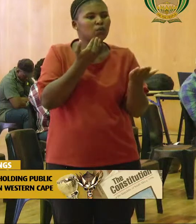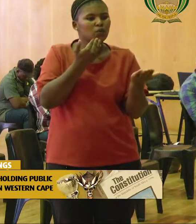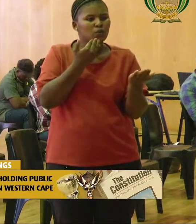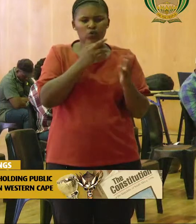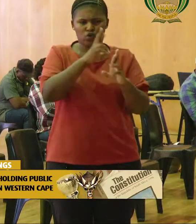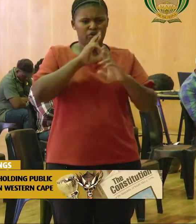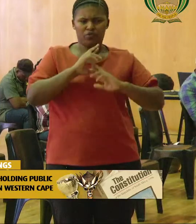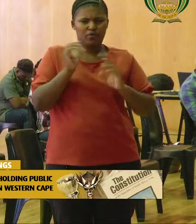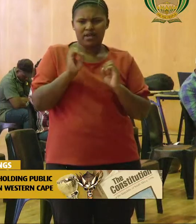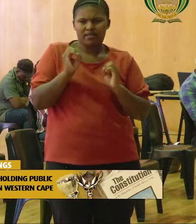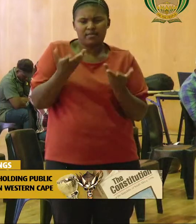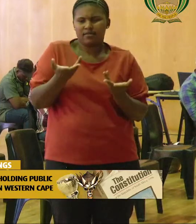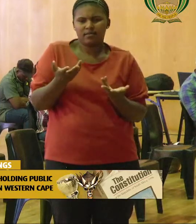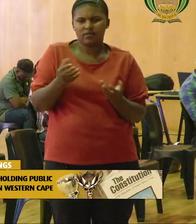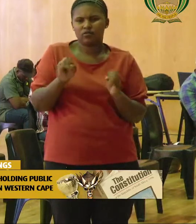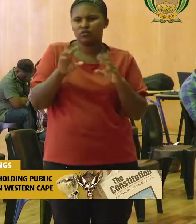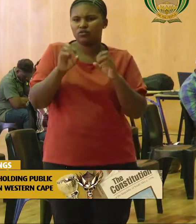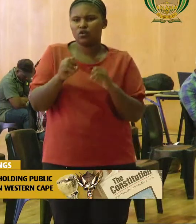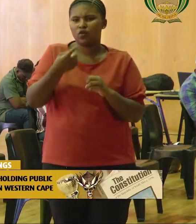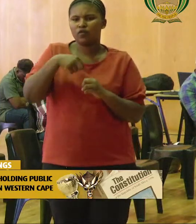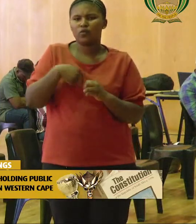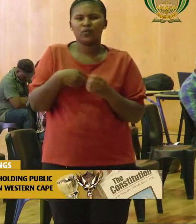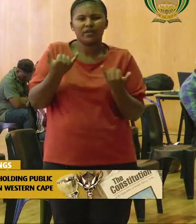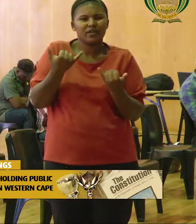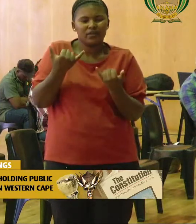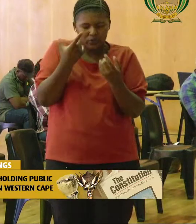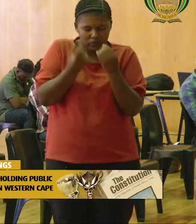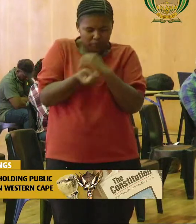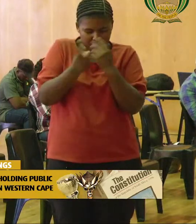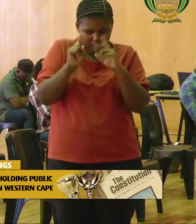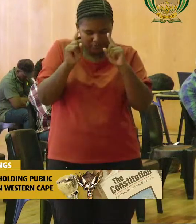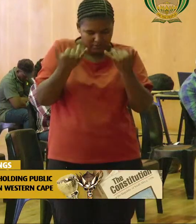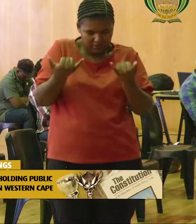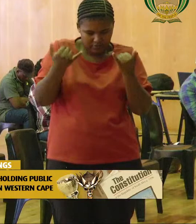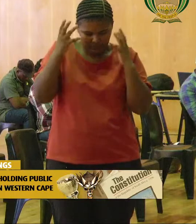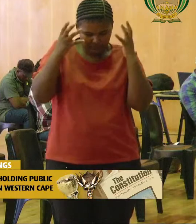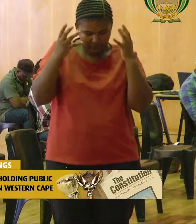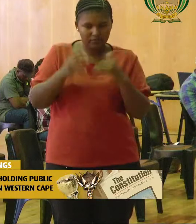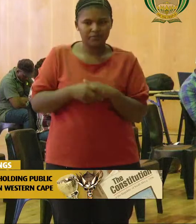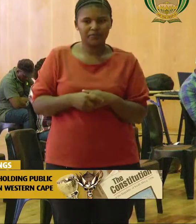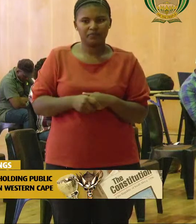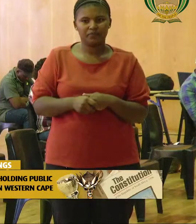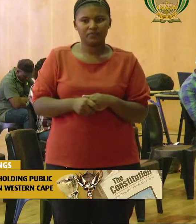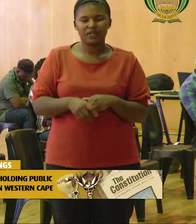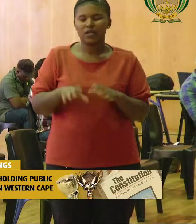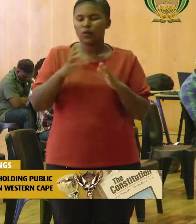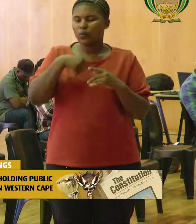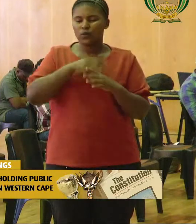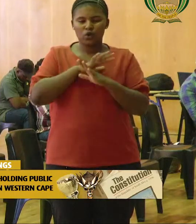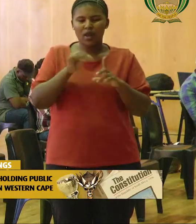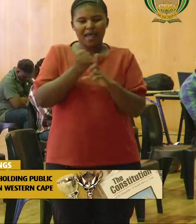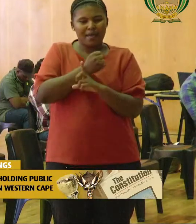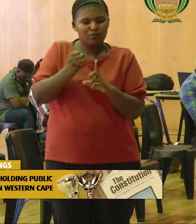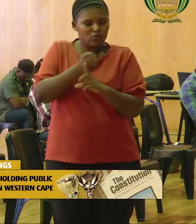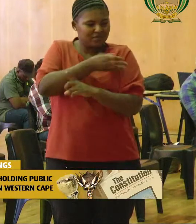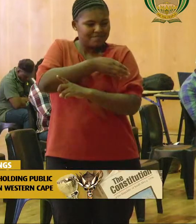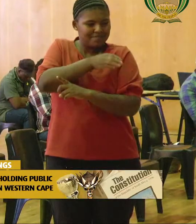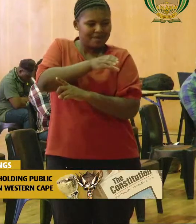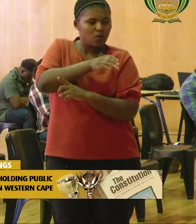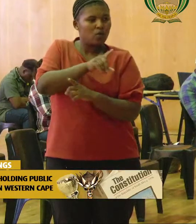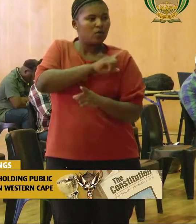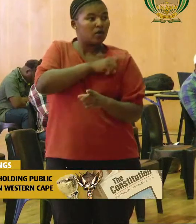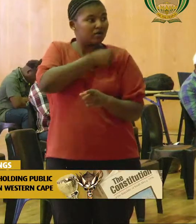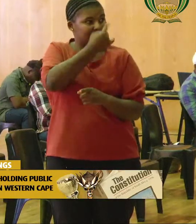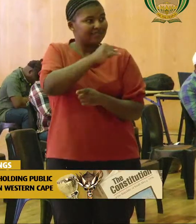are not reporting. So, sigweba bani up. Masinga abusing power because we are still sitting